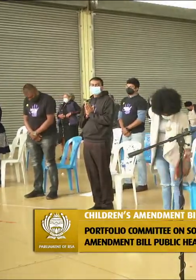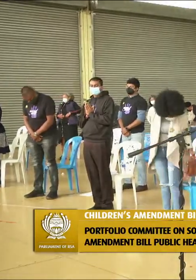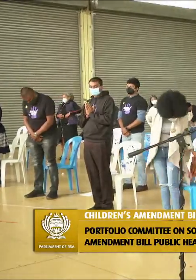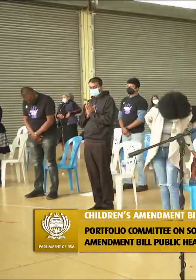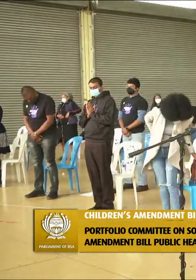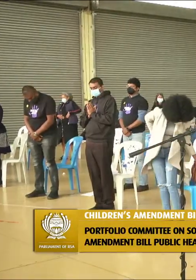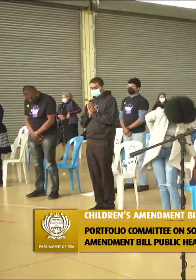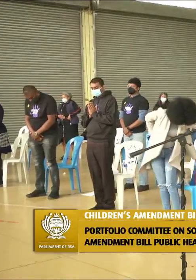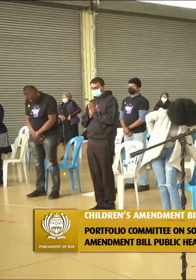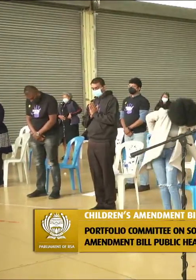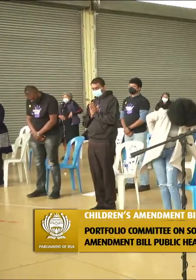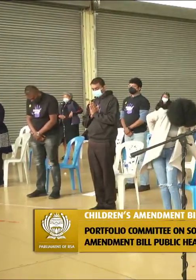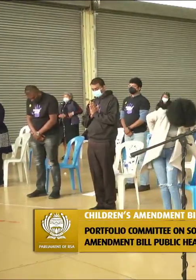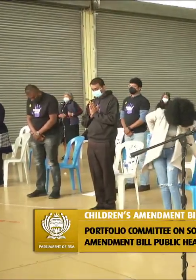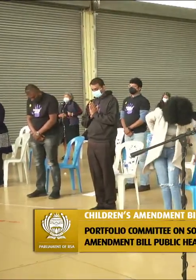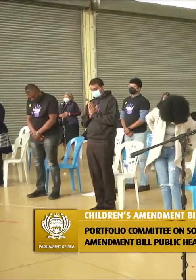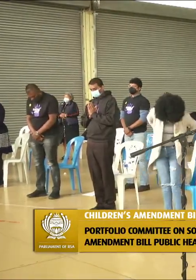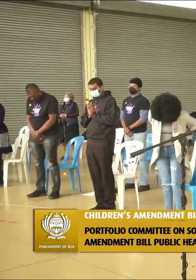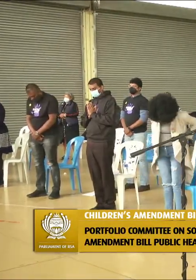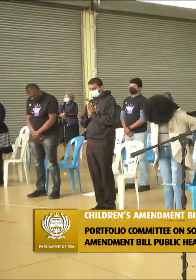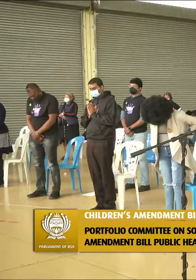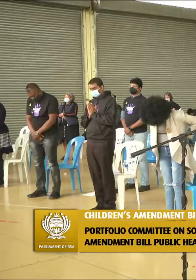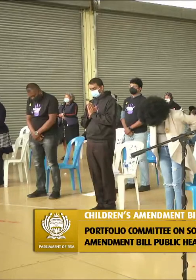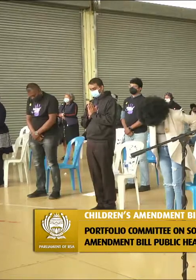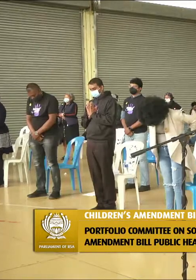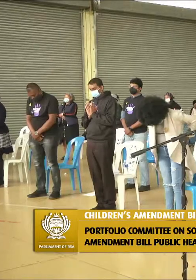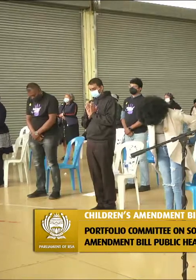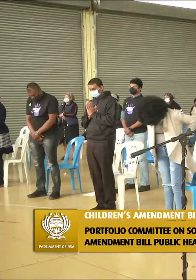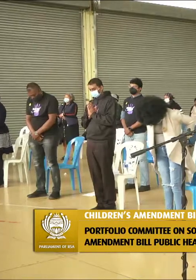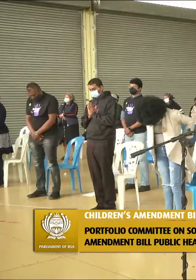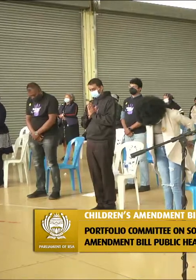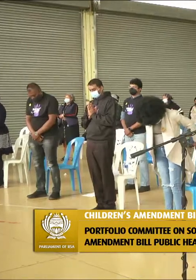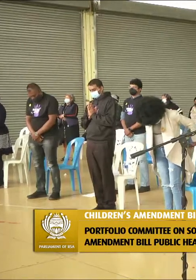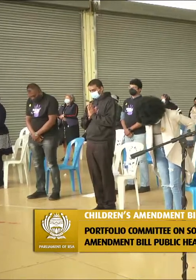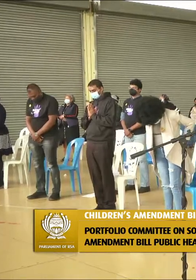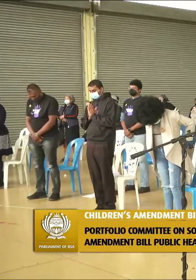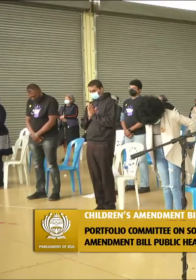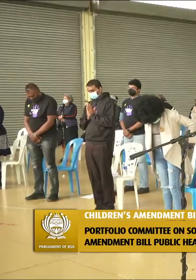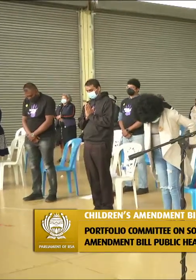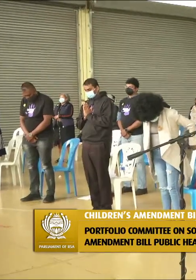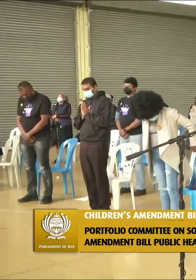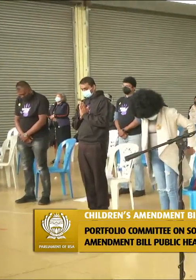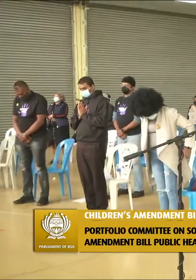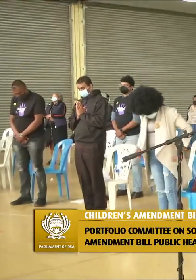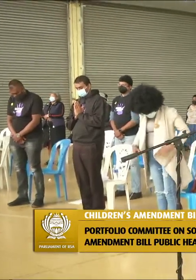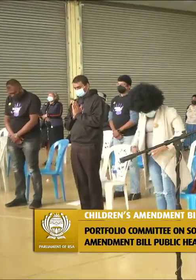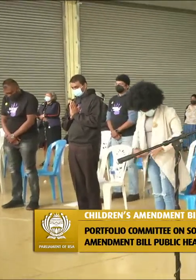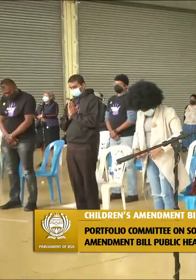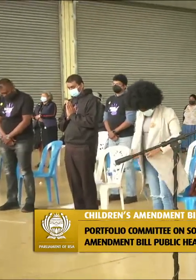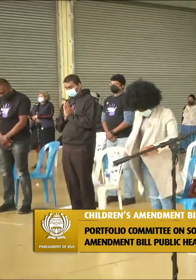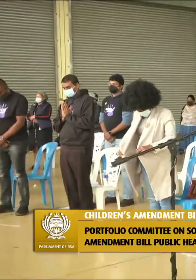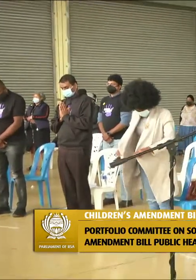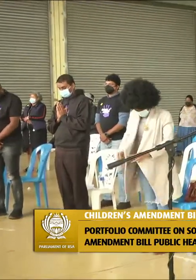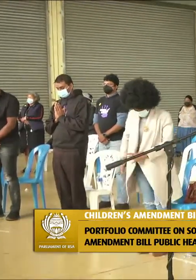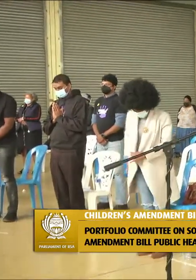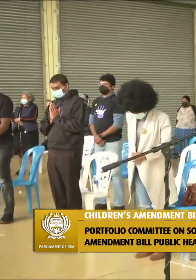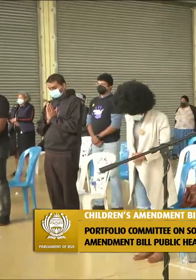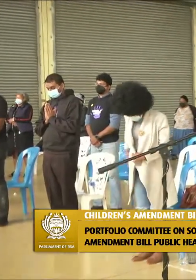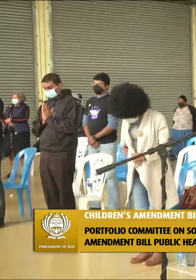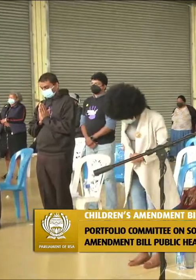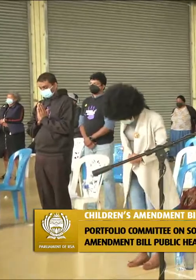Nkulunkulu Baba, Nkulunkulu nomusa, Nkulunkulu olungileyo. Siyabonga Baba, siyabonga Jehova, umusa wakho ongaka.